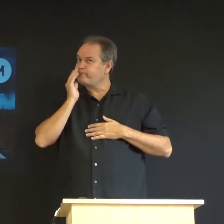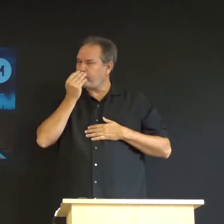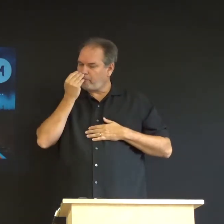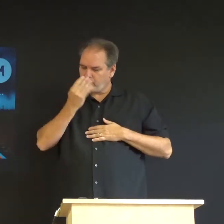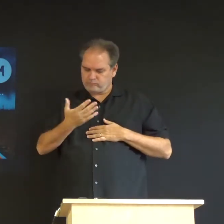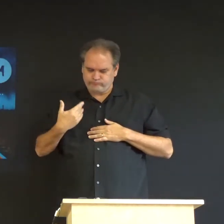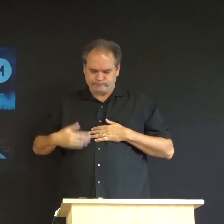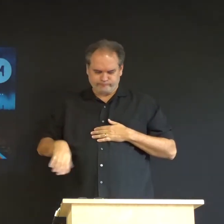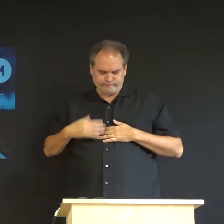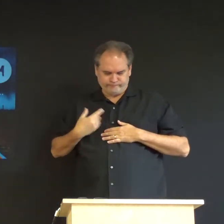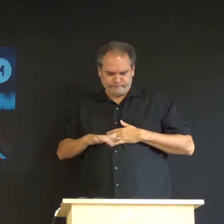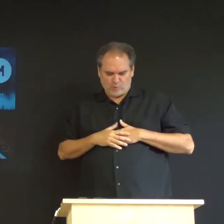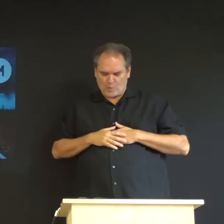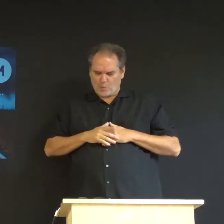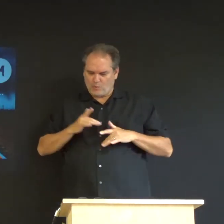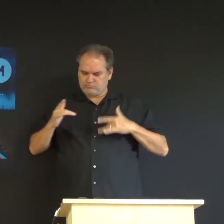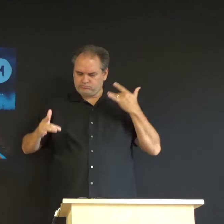You would love to believe in him?